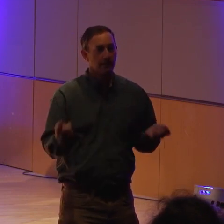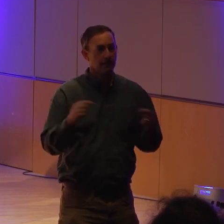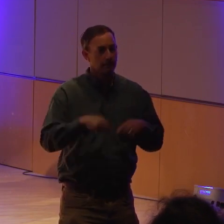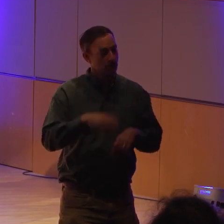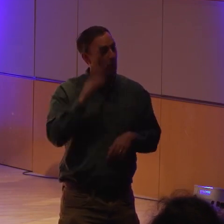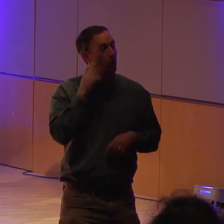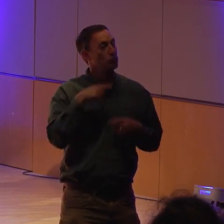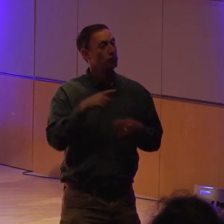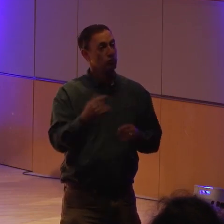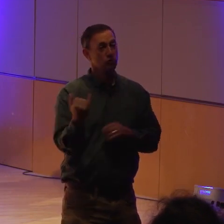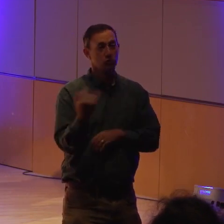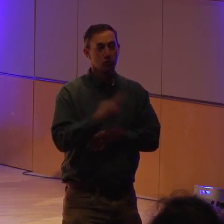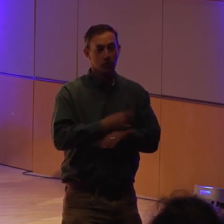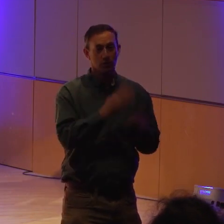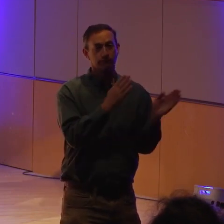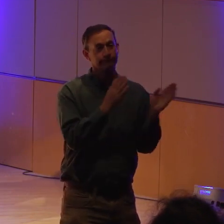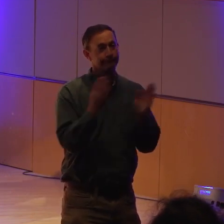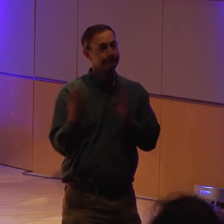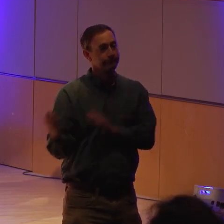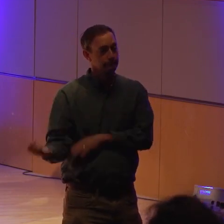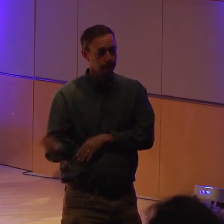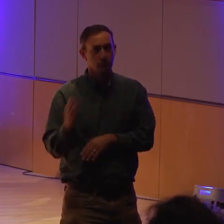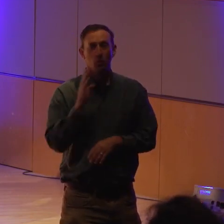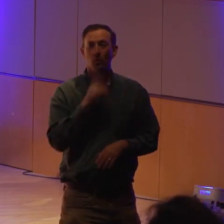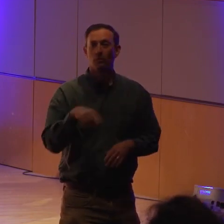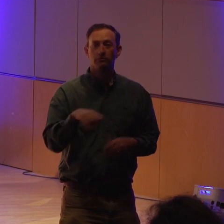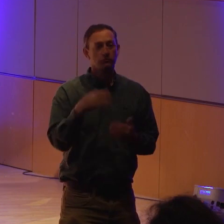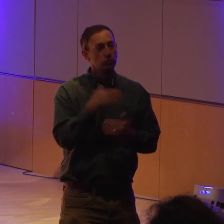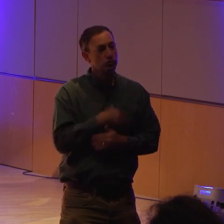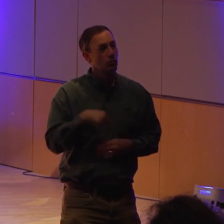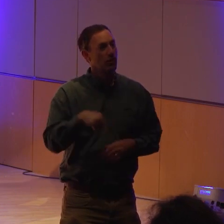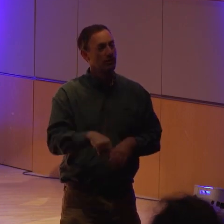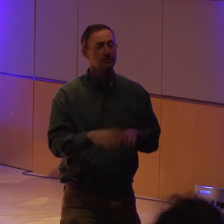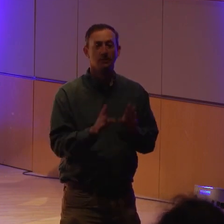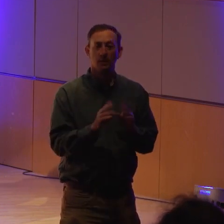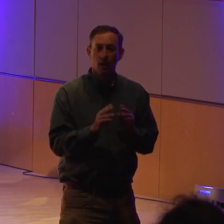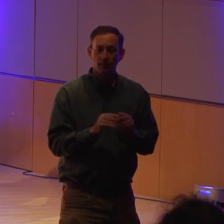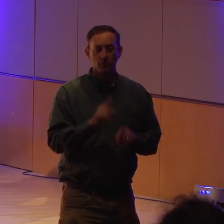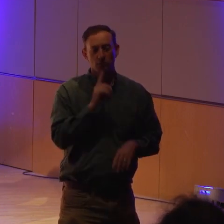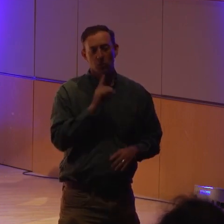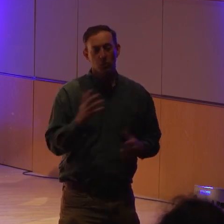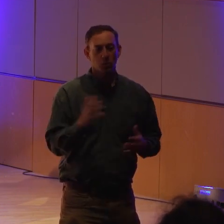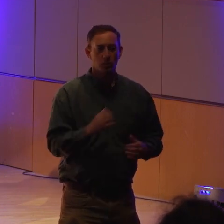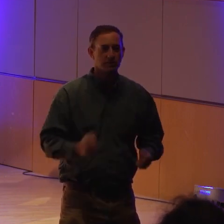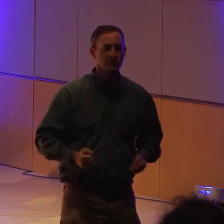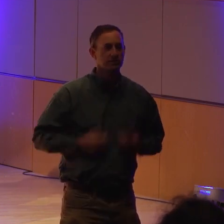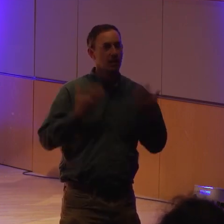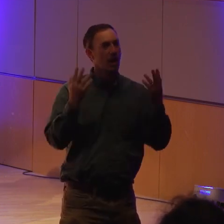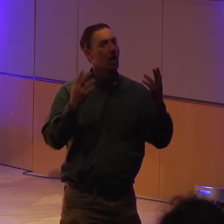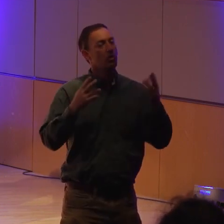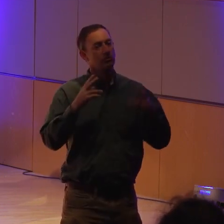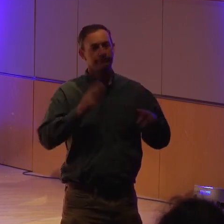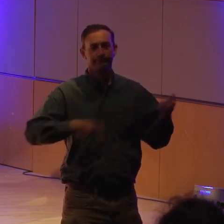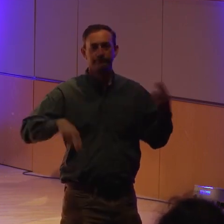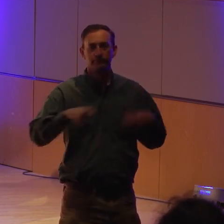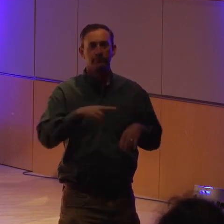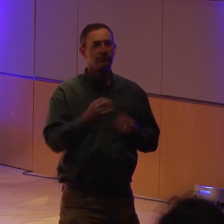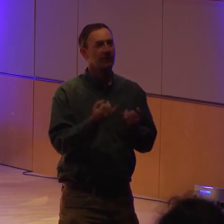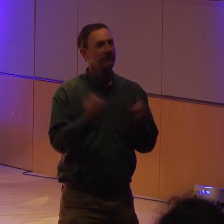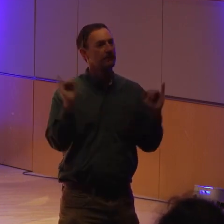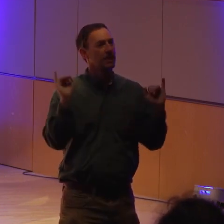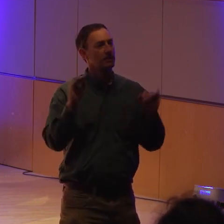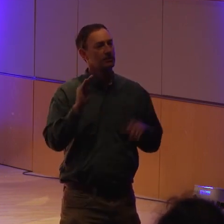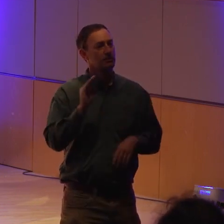hope through the course of the day that you'll enjoy the conference spaces, a truly inspiring view of Independence